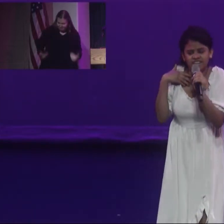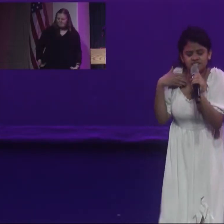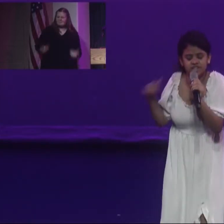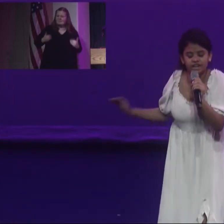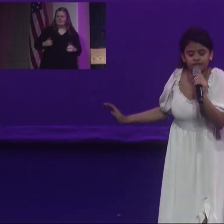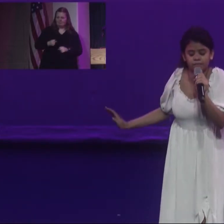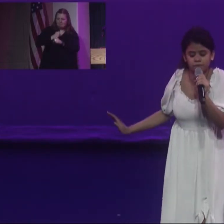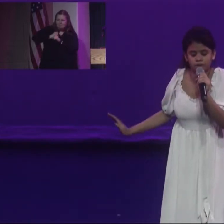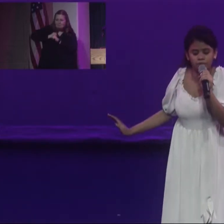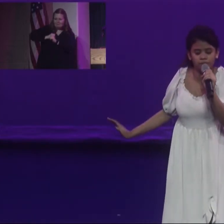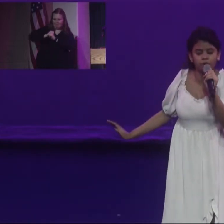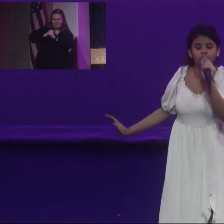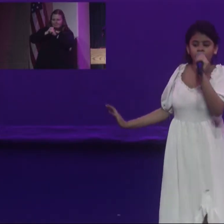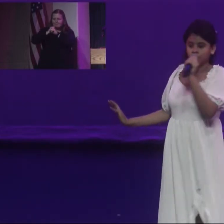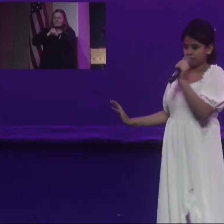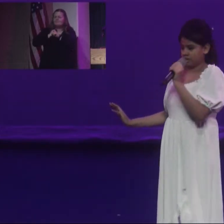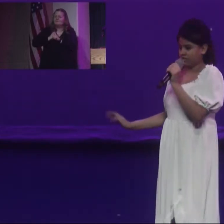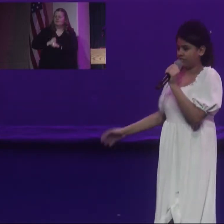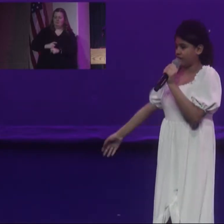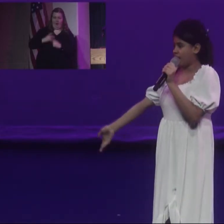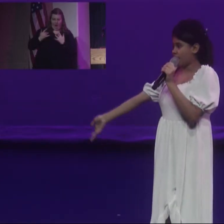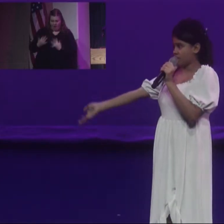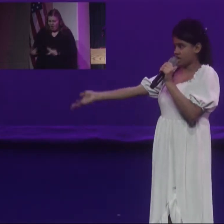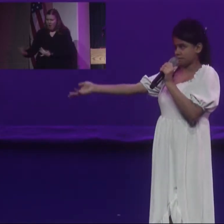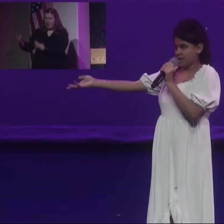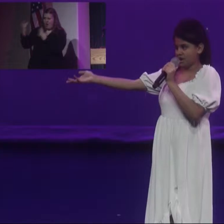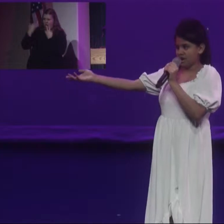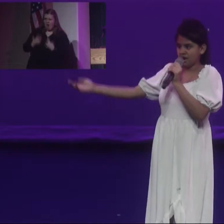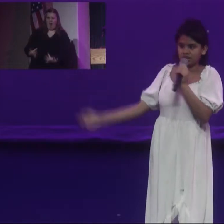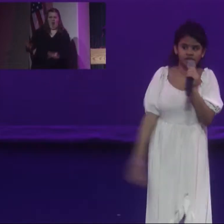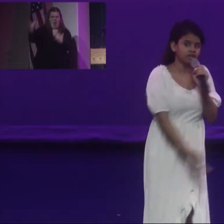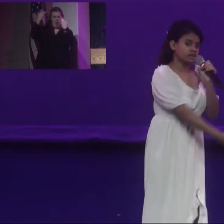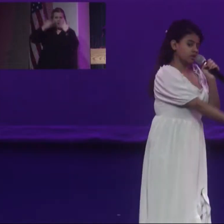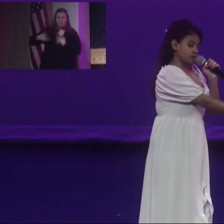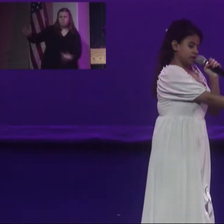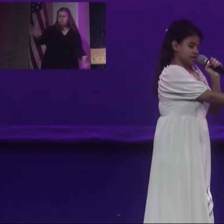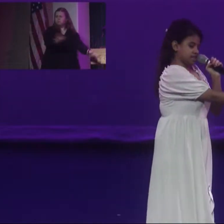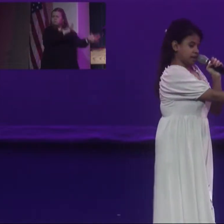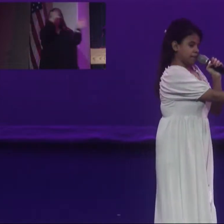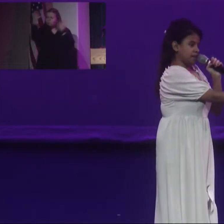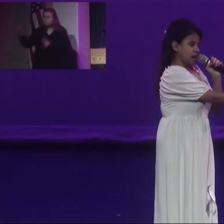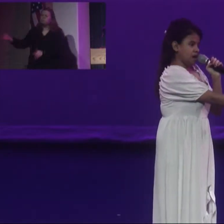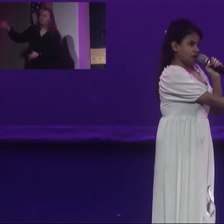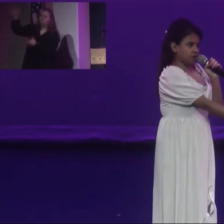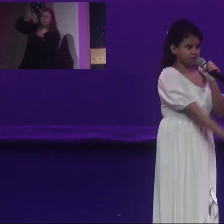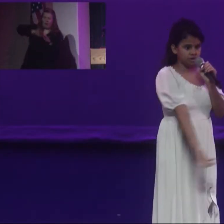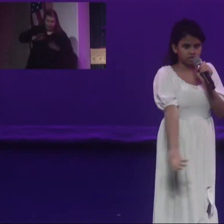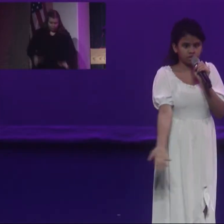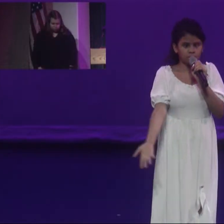I'm unshakable. When the fires burn, the winds